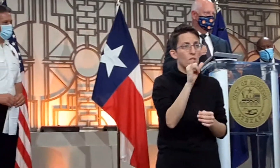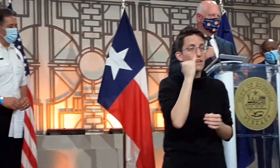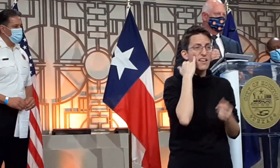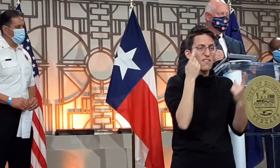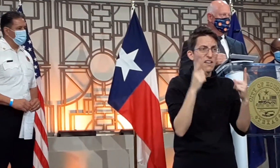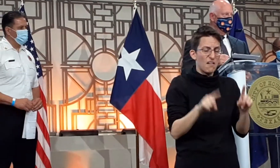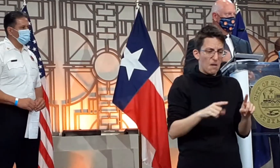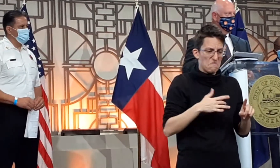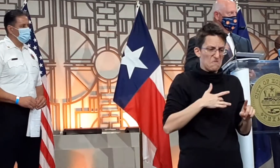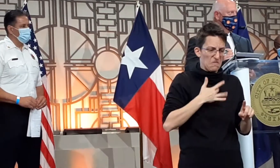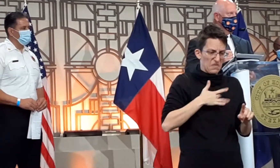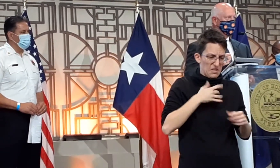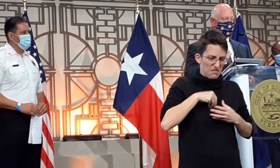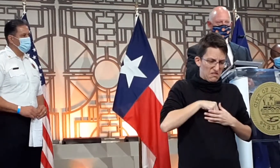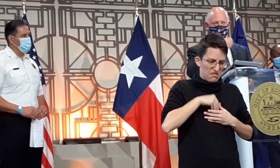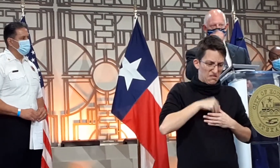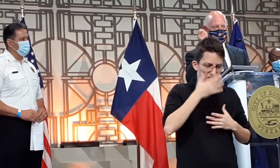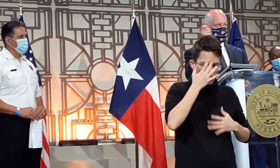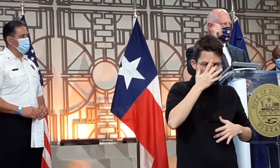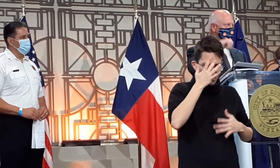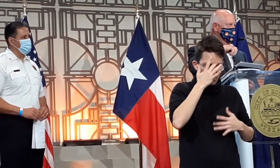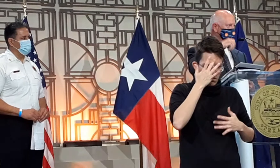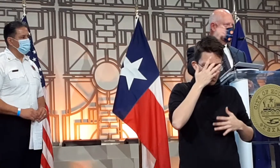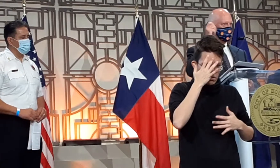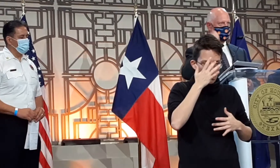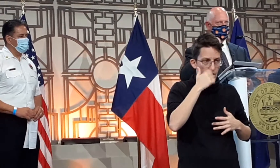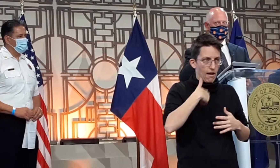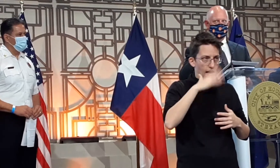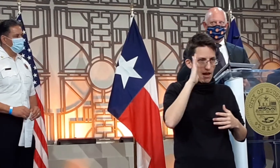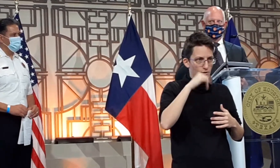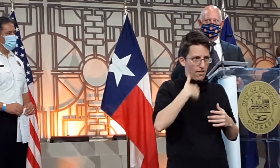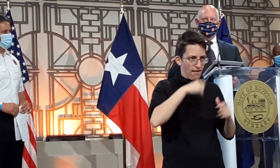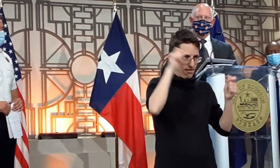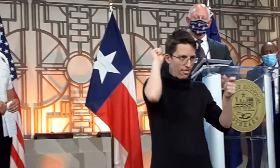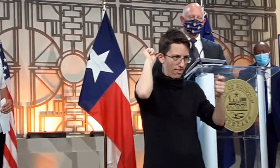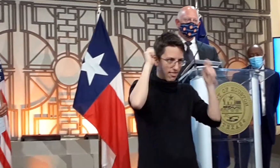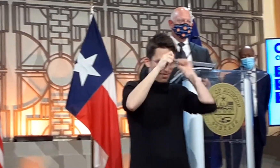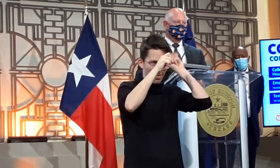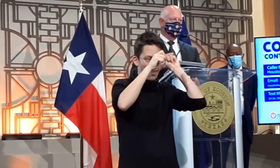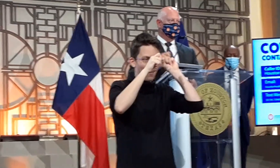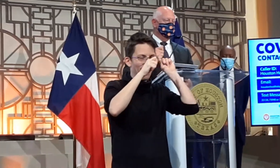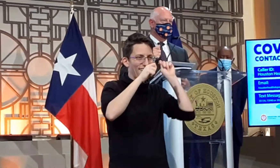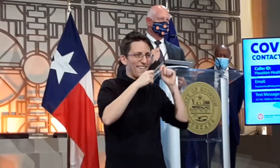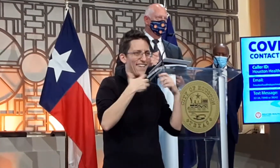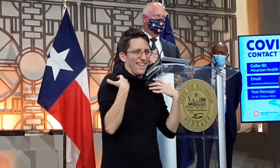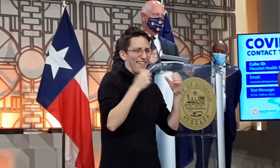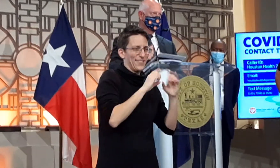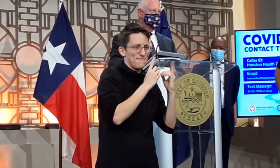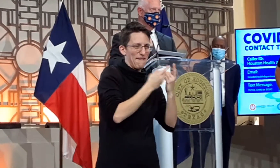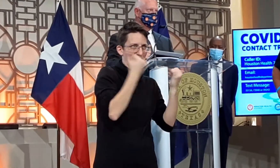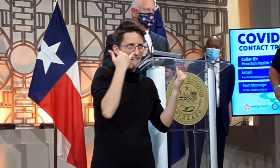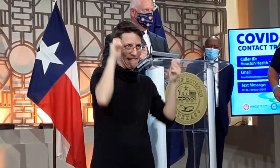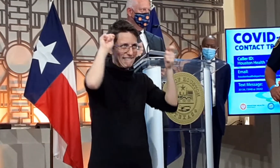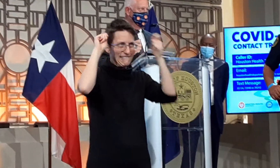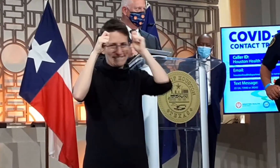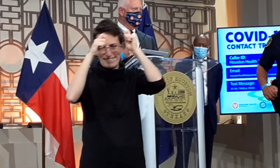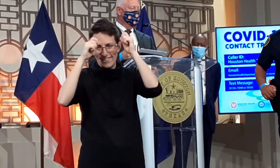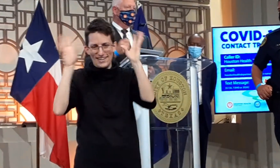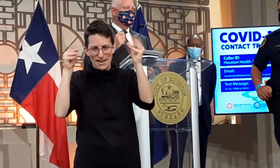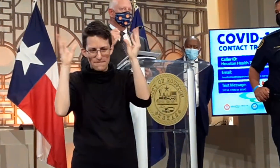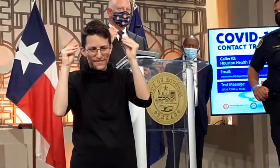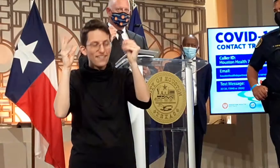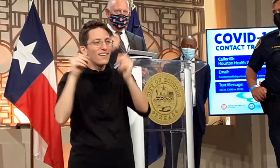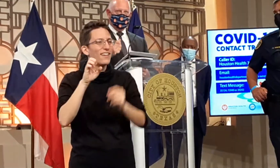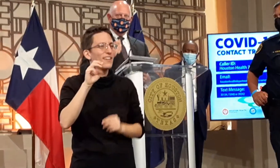developing symptoms, no, I'm switching hats from my health department hat to my EMS hat. know that if you're developing symptoms and you're feeling